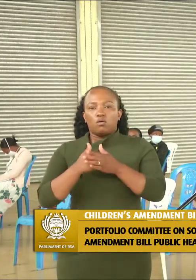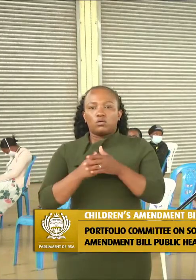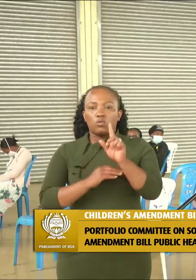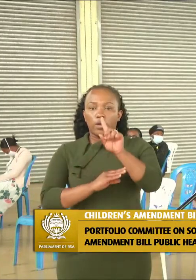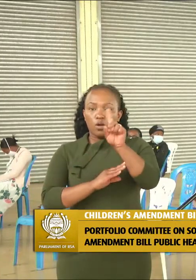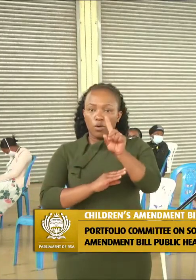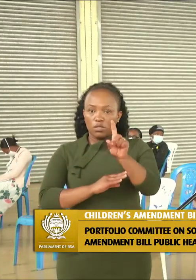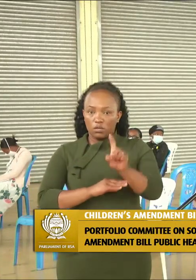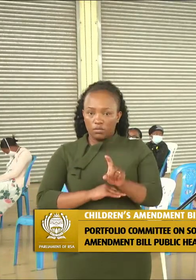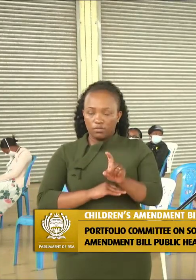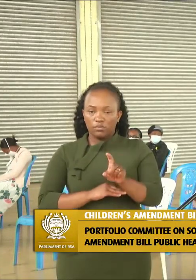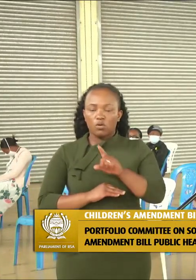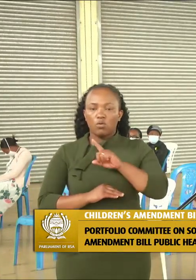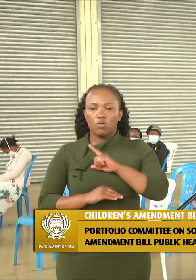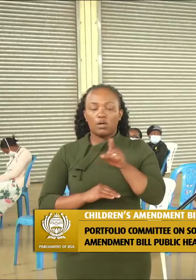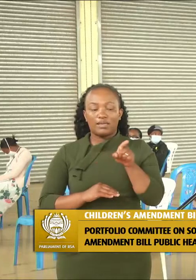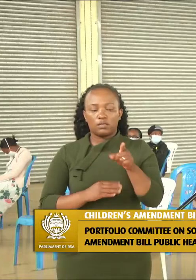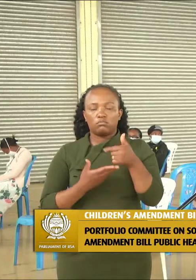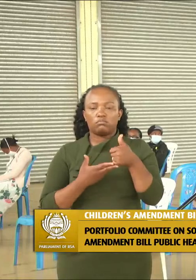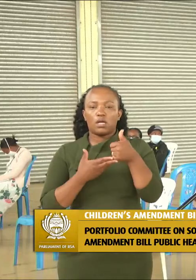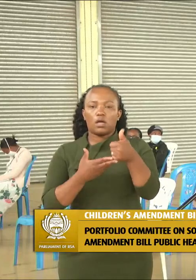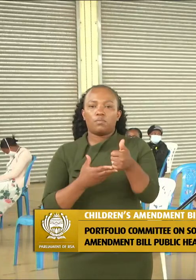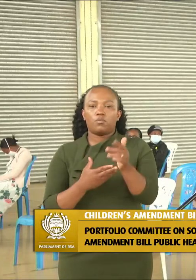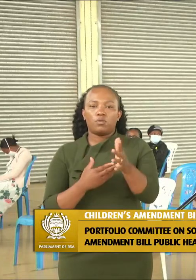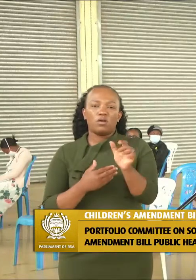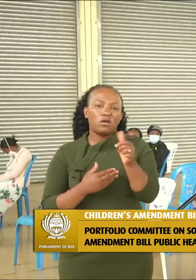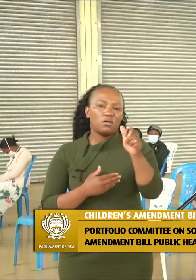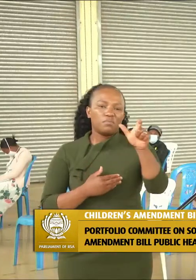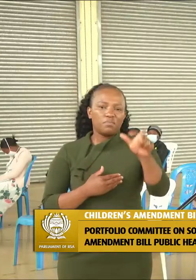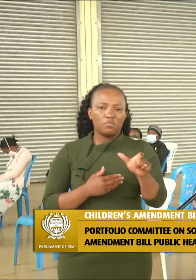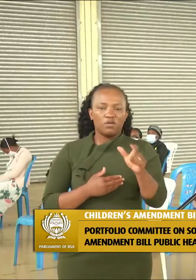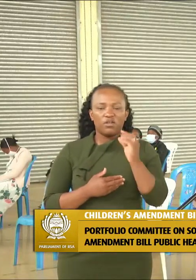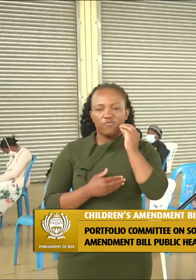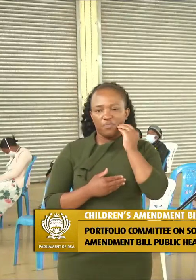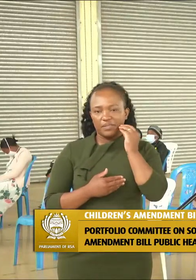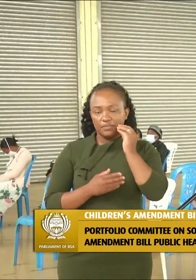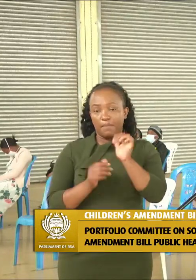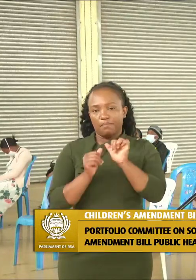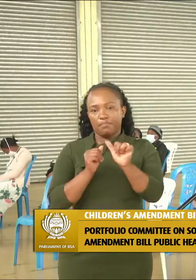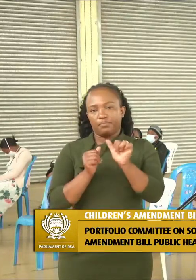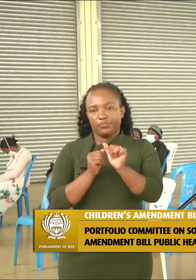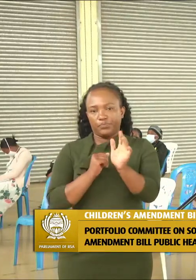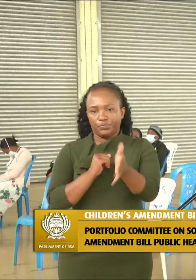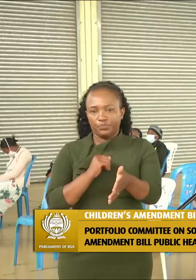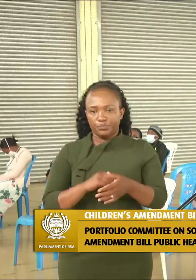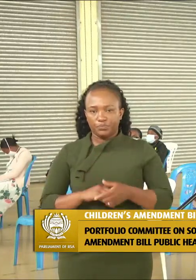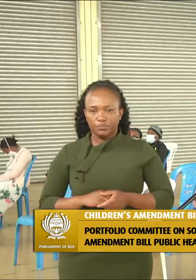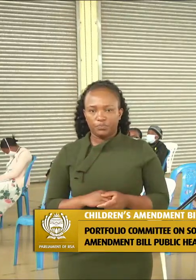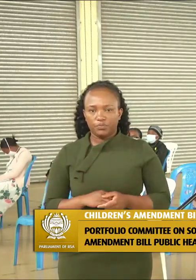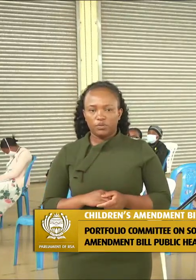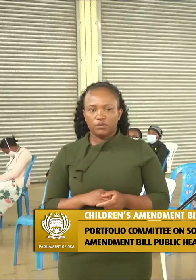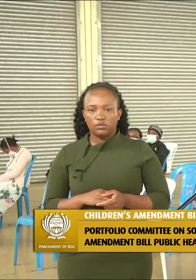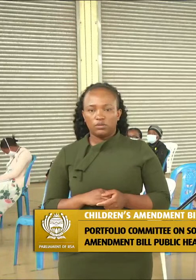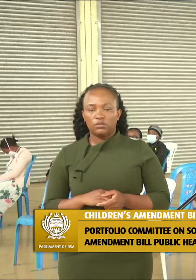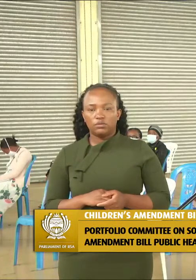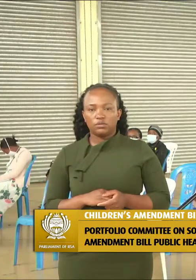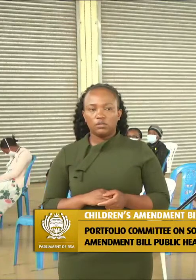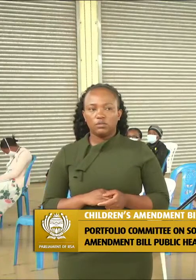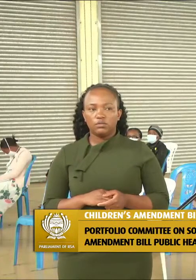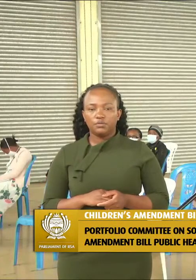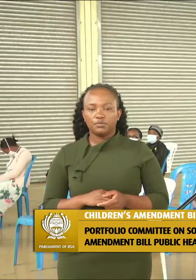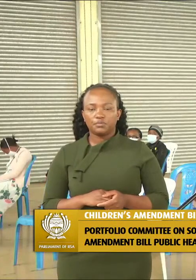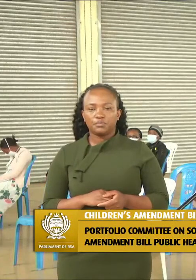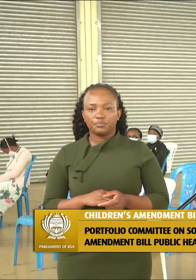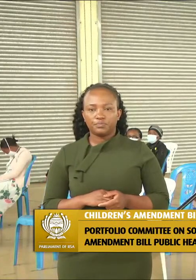help somebody imbibe the information much better. Ngizovala ngembuzo ke ngoba imibuzo